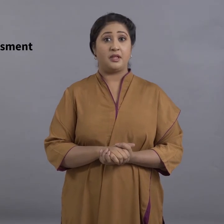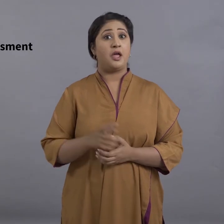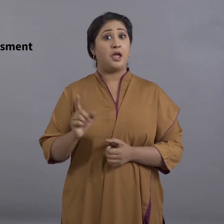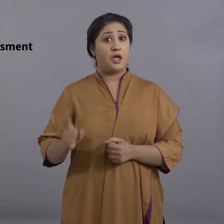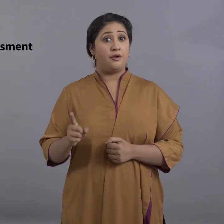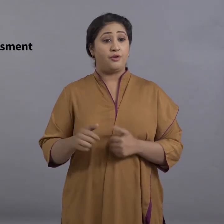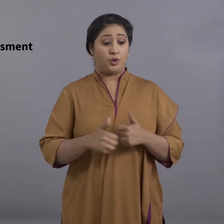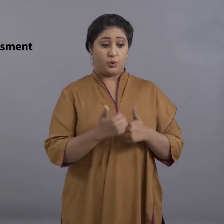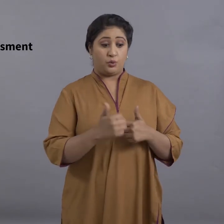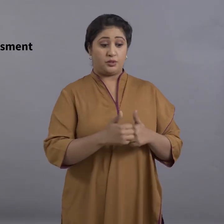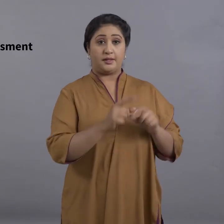Sample 2.